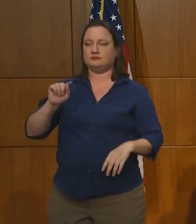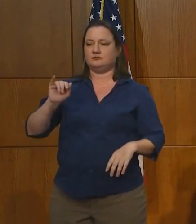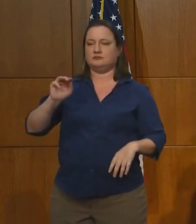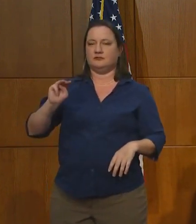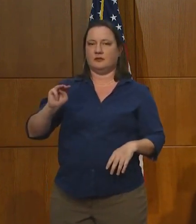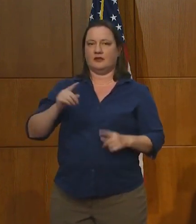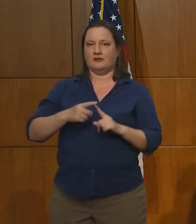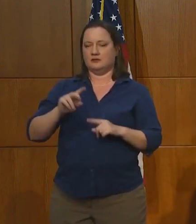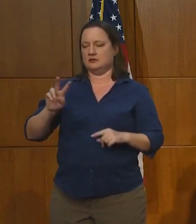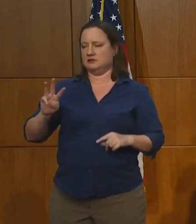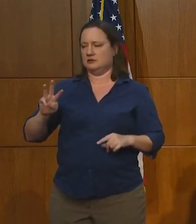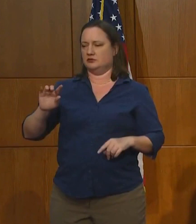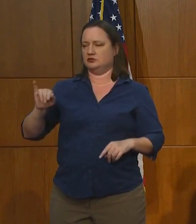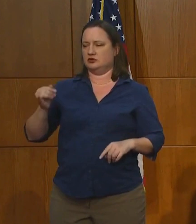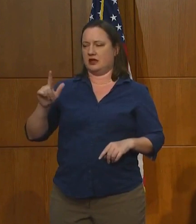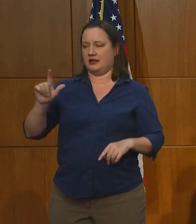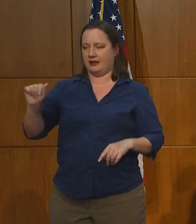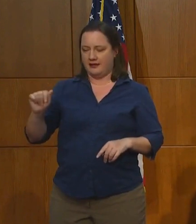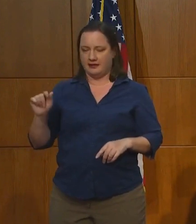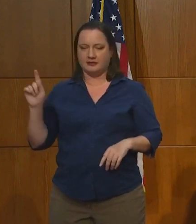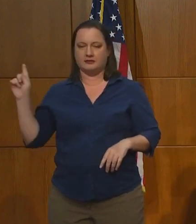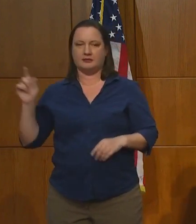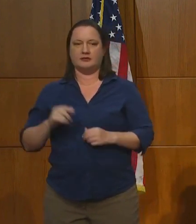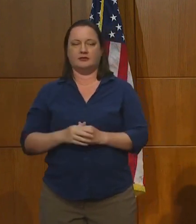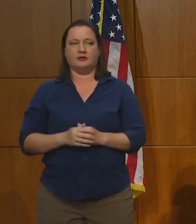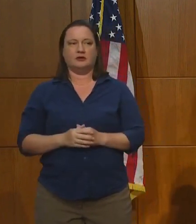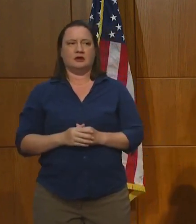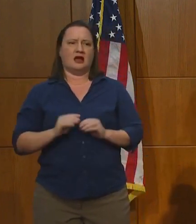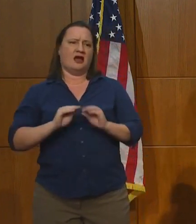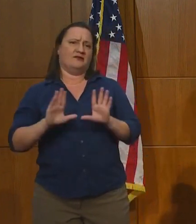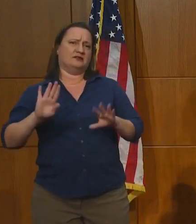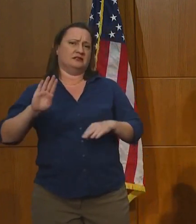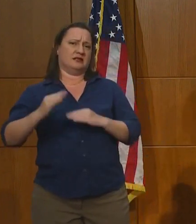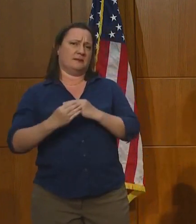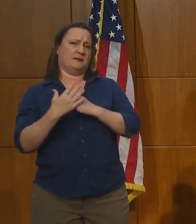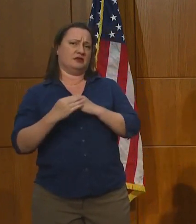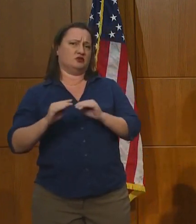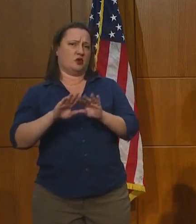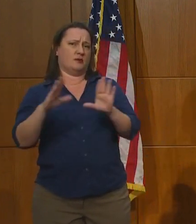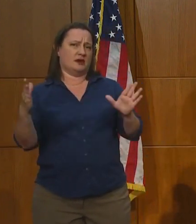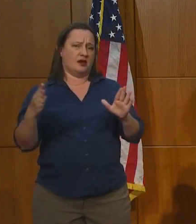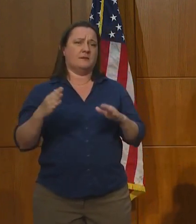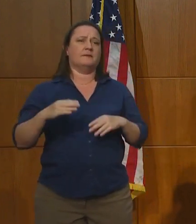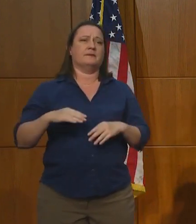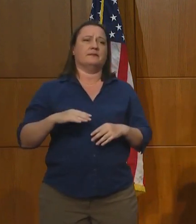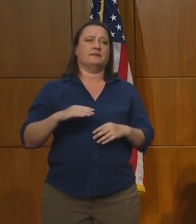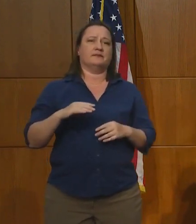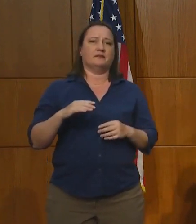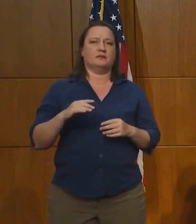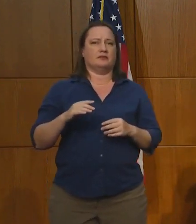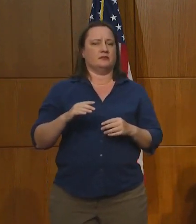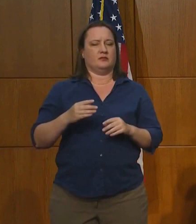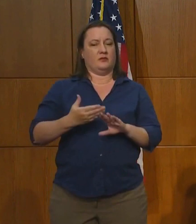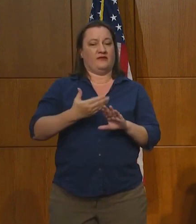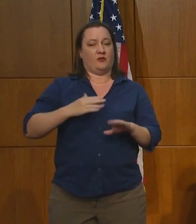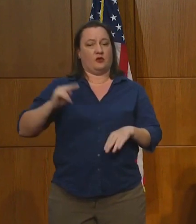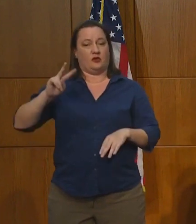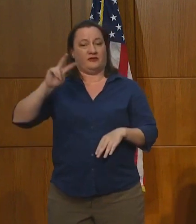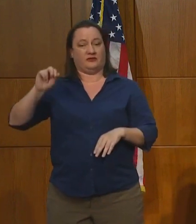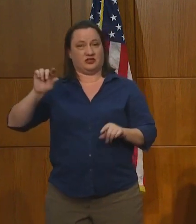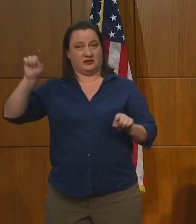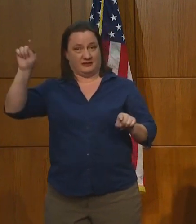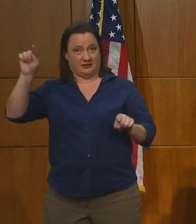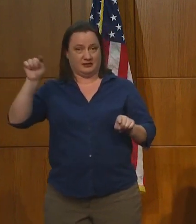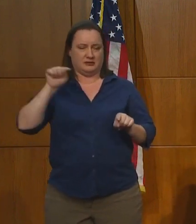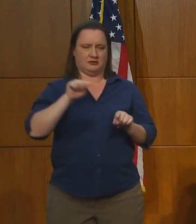Hi, Governor. Obviously, the beaches opened up and the Eastern Shore opened up long before Northern Virginia reopened. And so is the surge down there